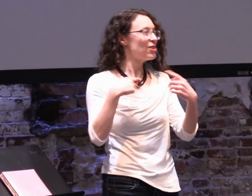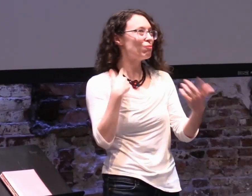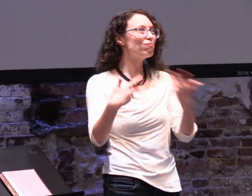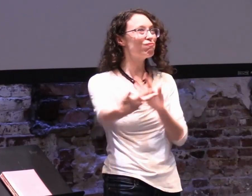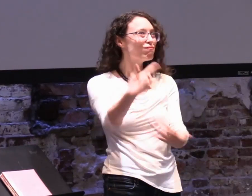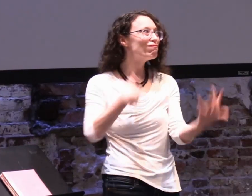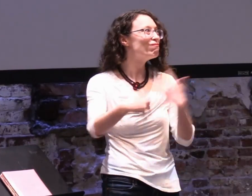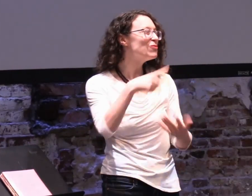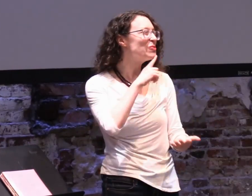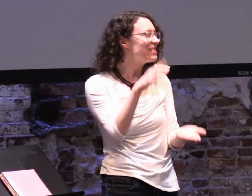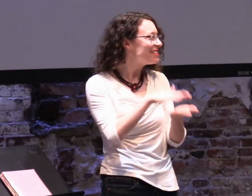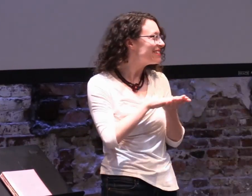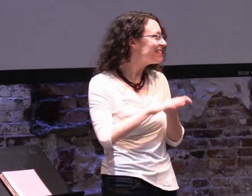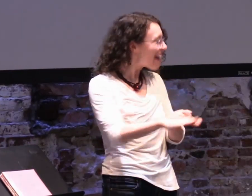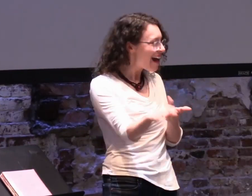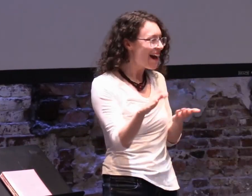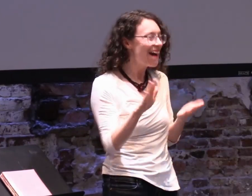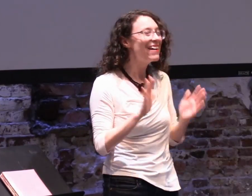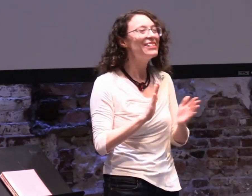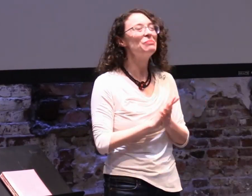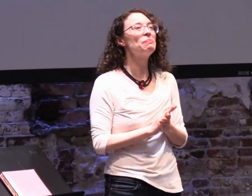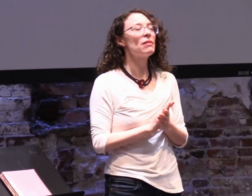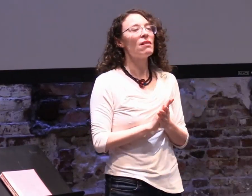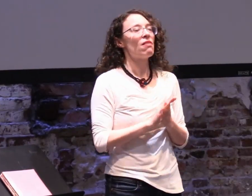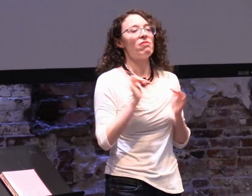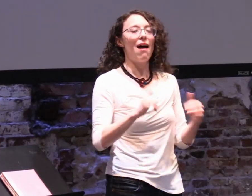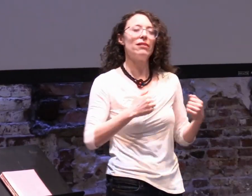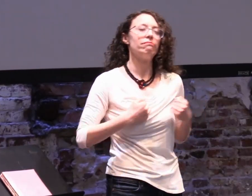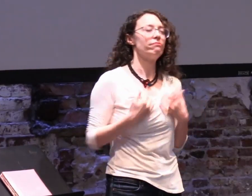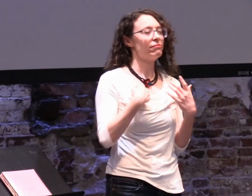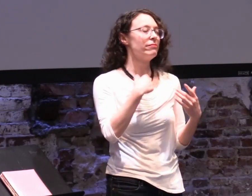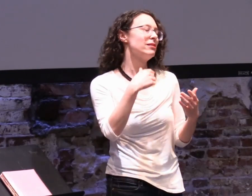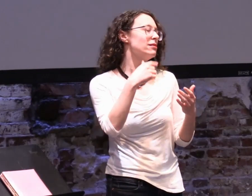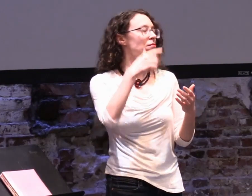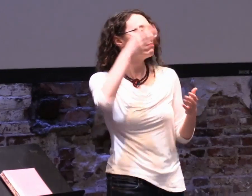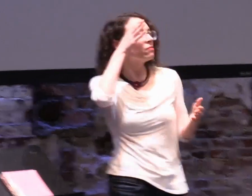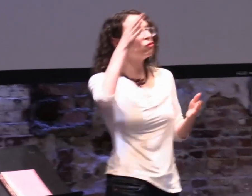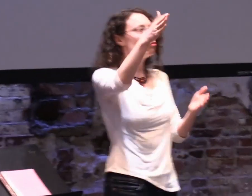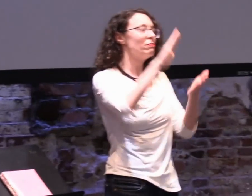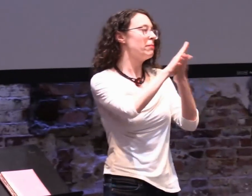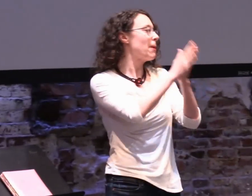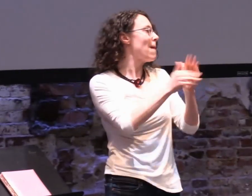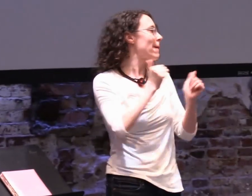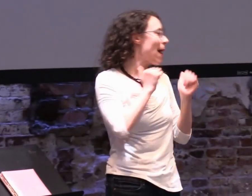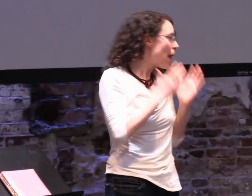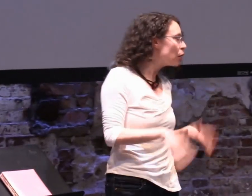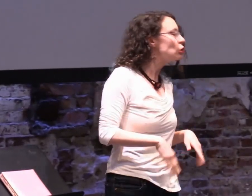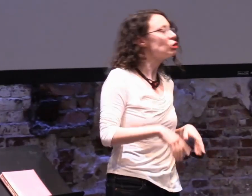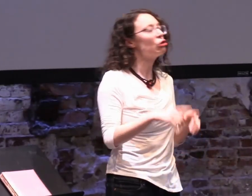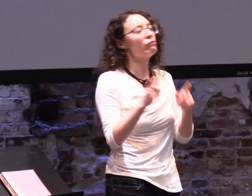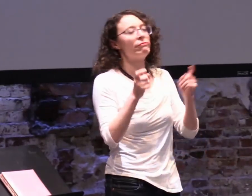And at that time, a lot of the hearing peers really wanted to learn sign language. And that inspired me to become an